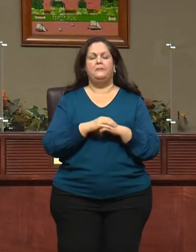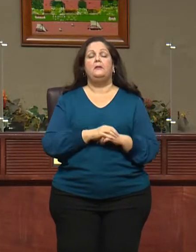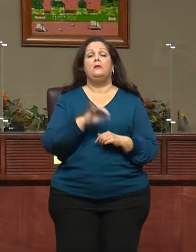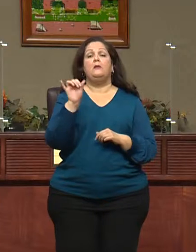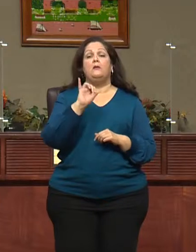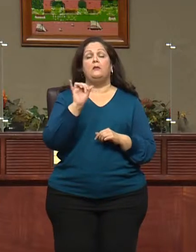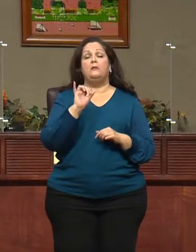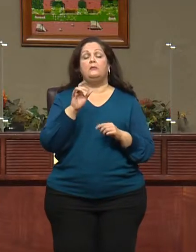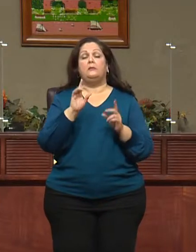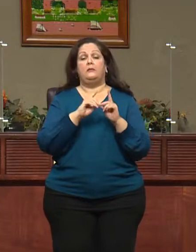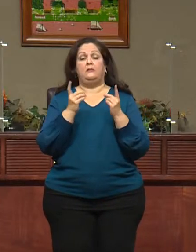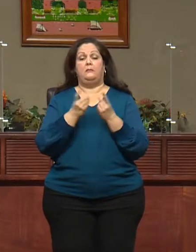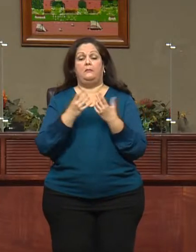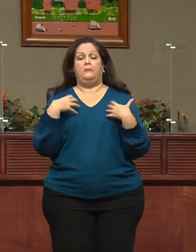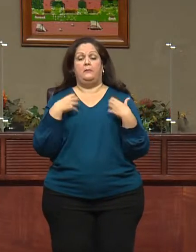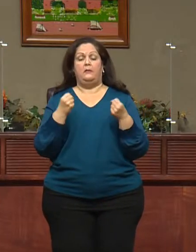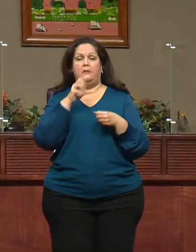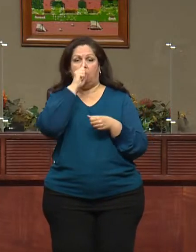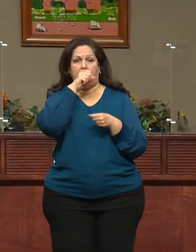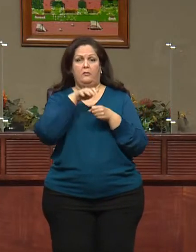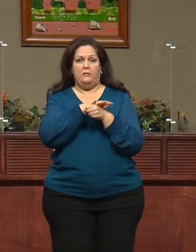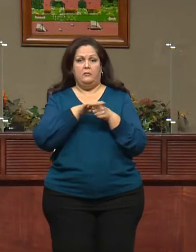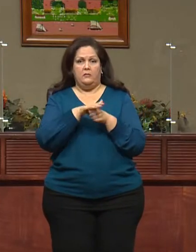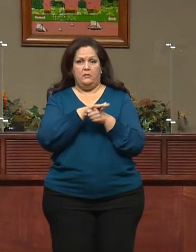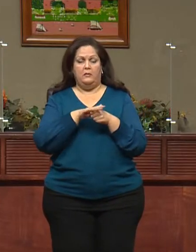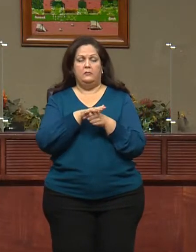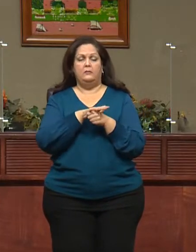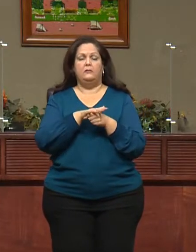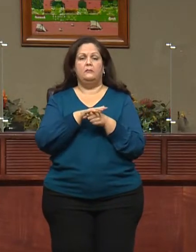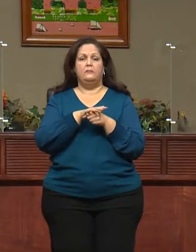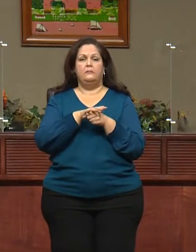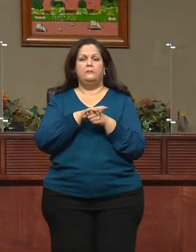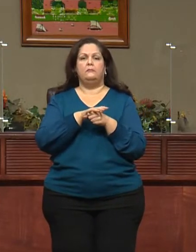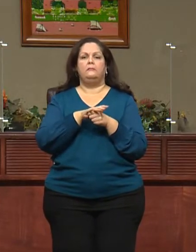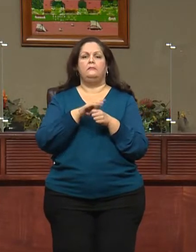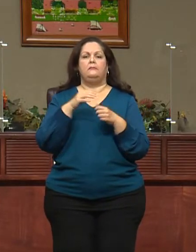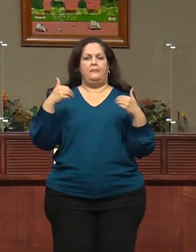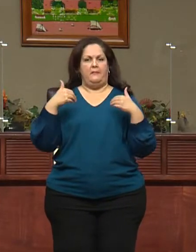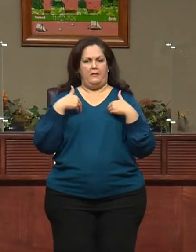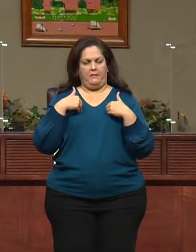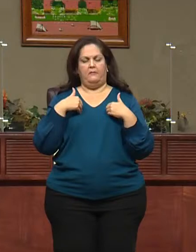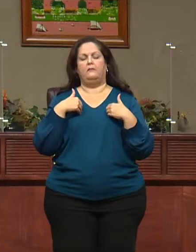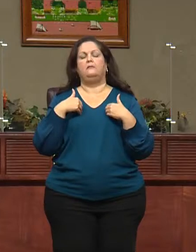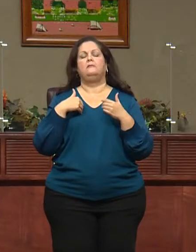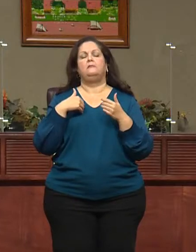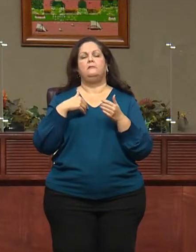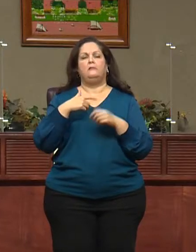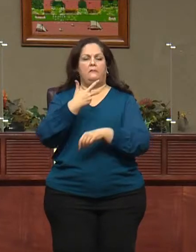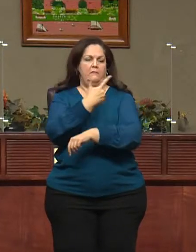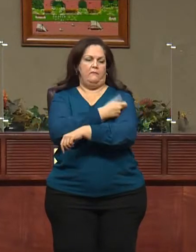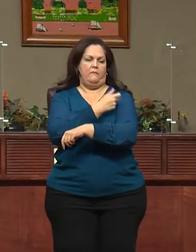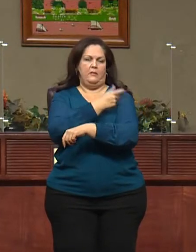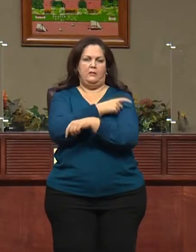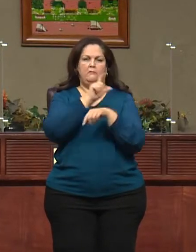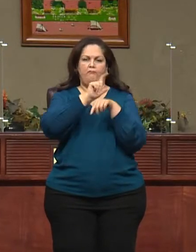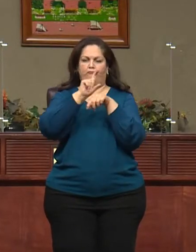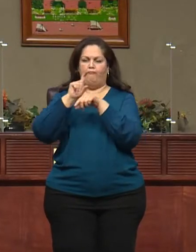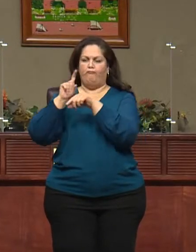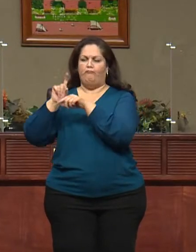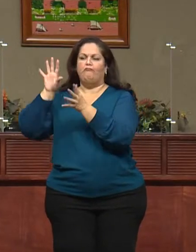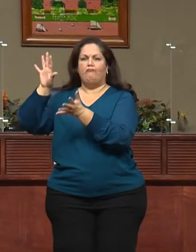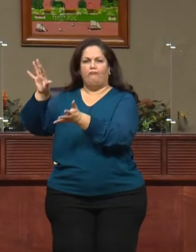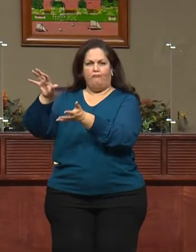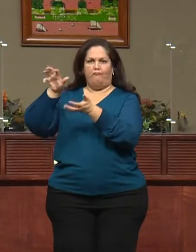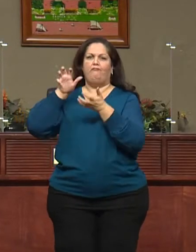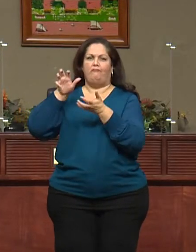the Department of Health in Orange County has received additional doses of COVID-19 vaccine here for our